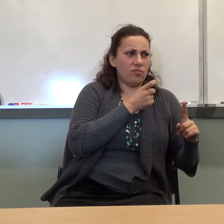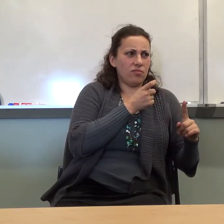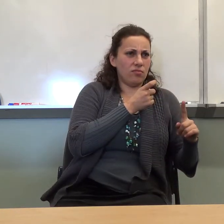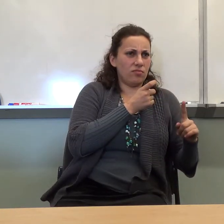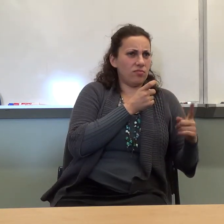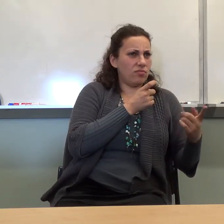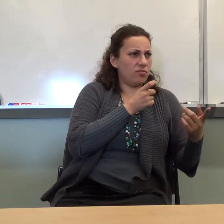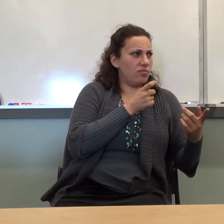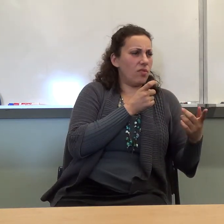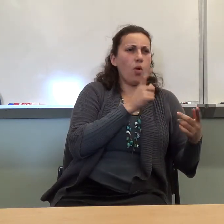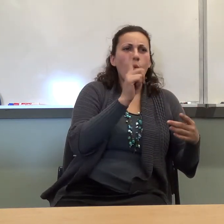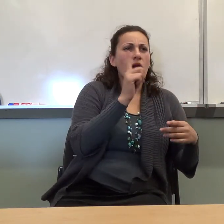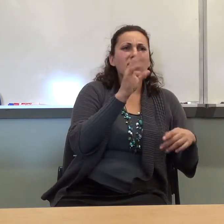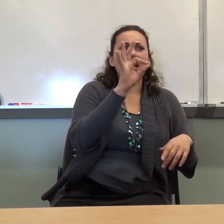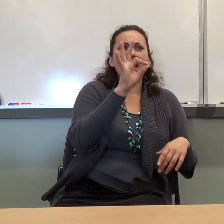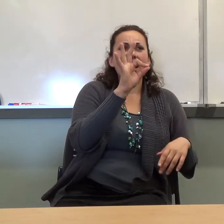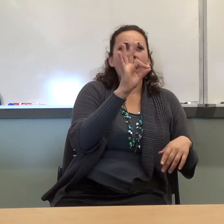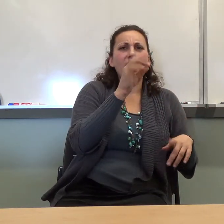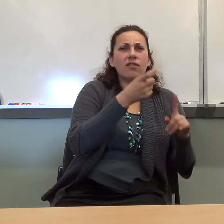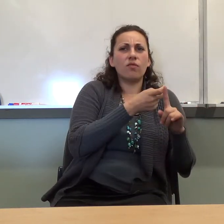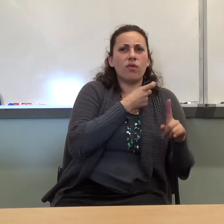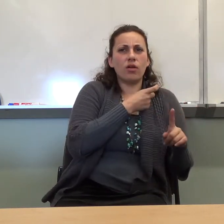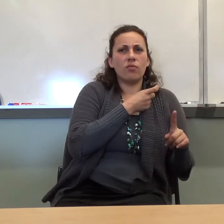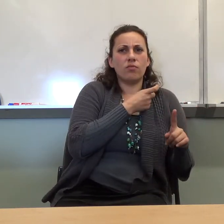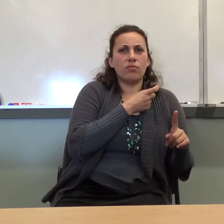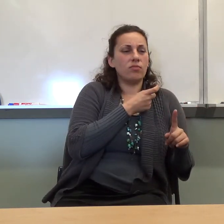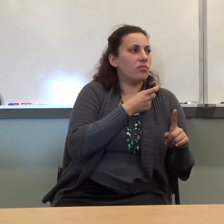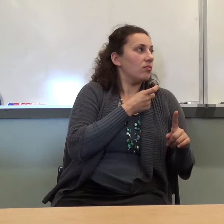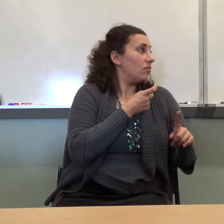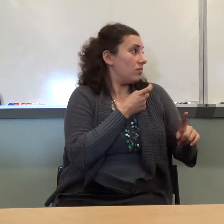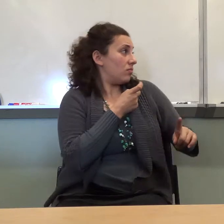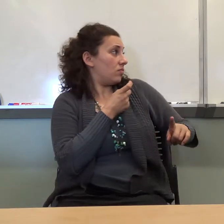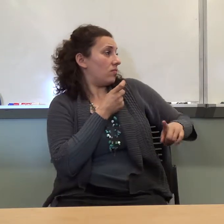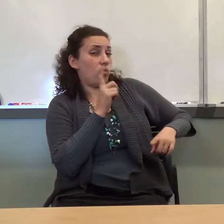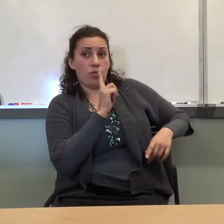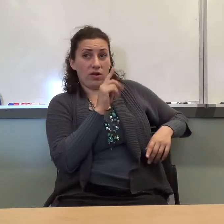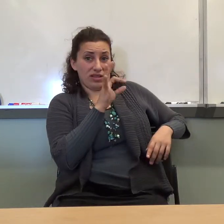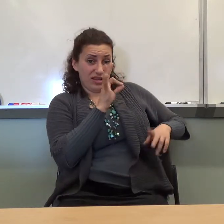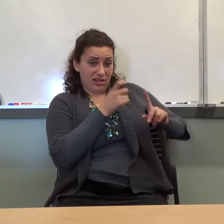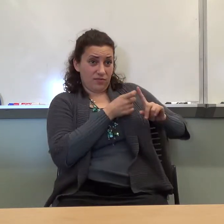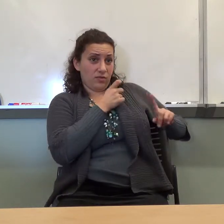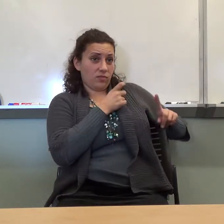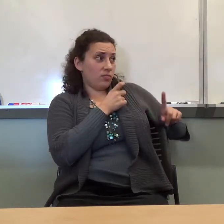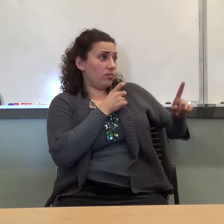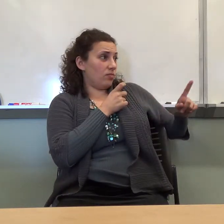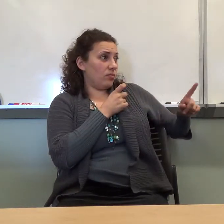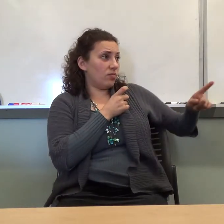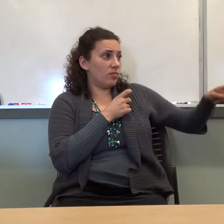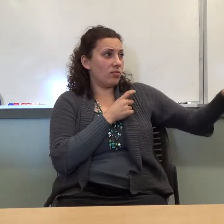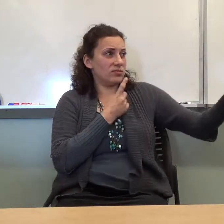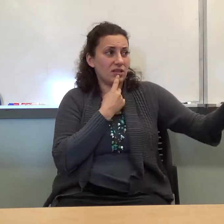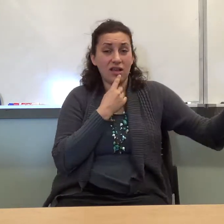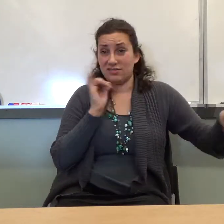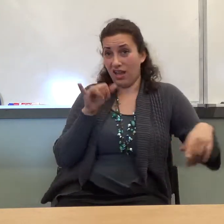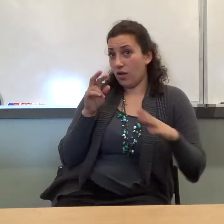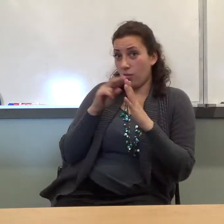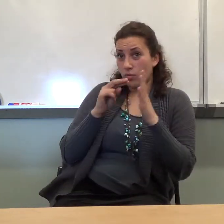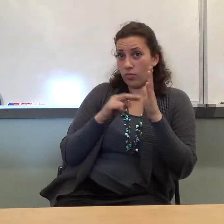I don't know. Where do you get the 9 from? Where do I get the 9 from? It's just a rule. Go to the table